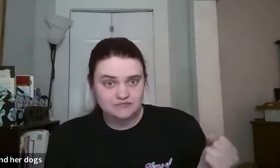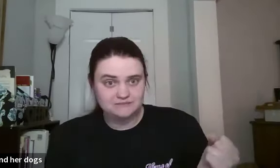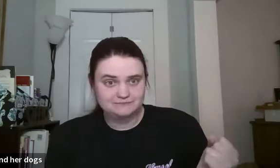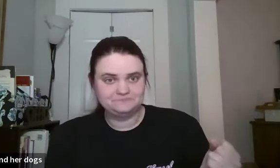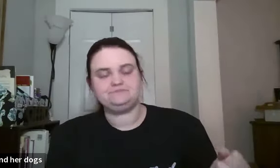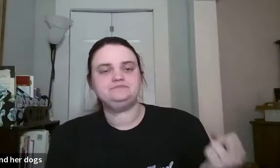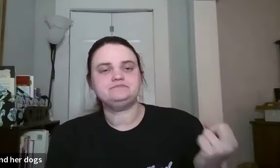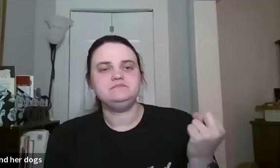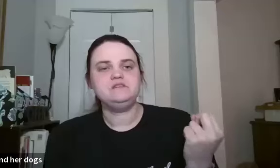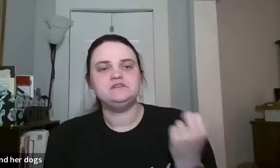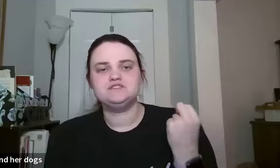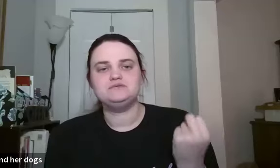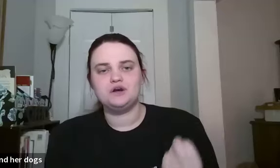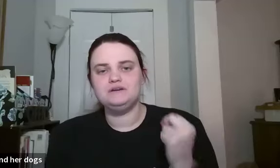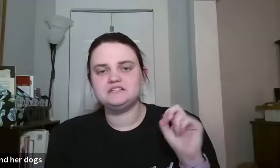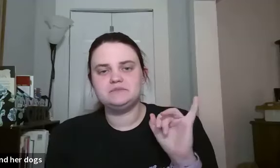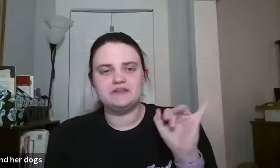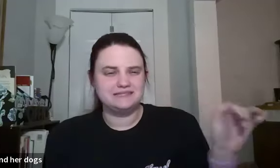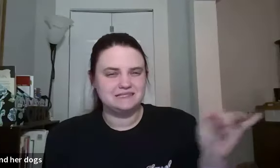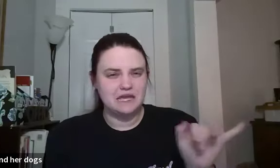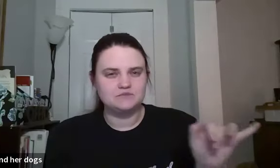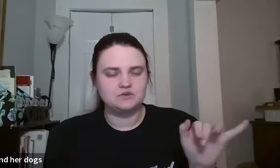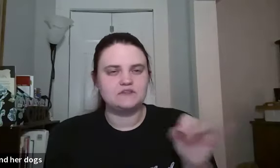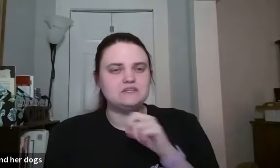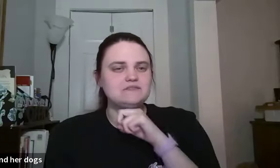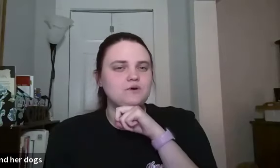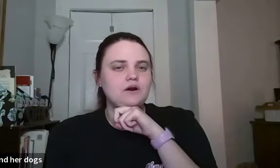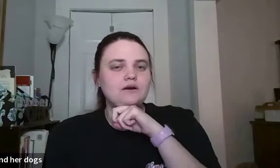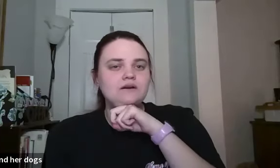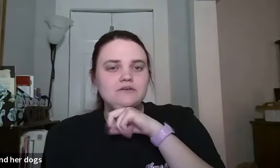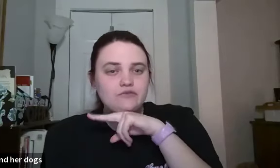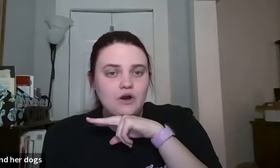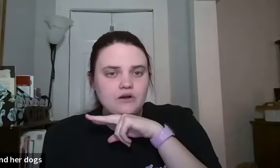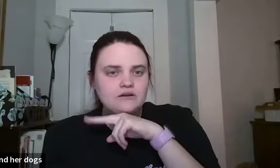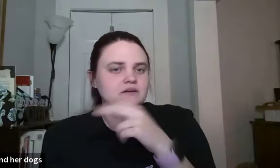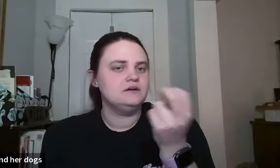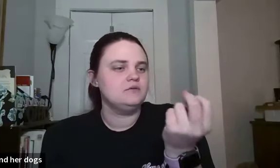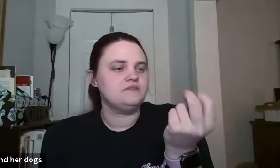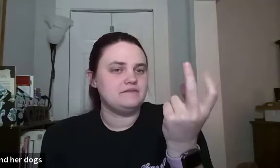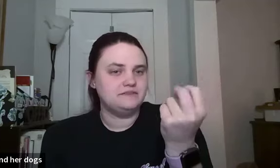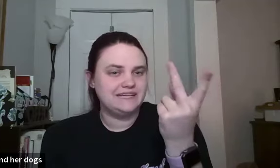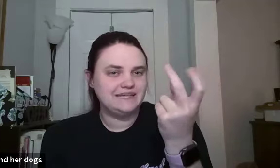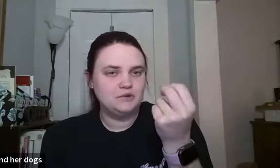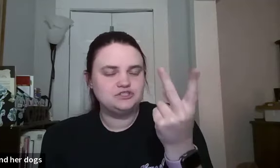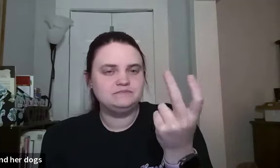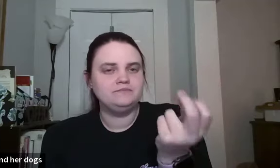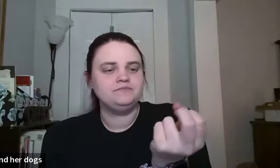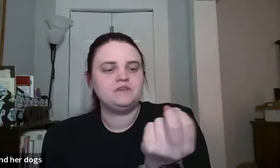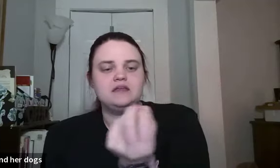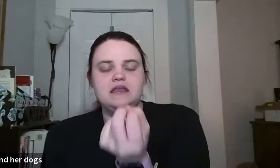goat. So goat is going to be that same sort of thing we did for our frog with that flicking motion. Now